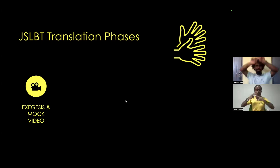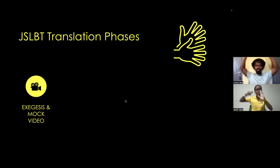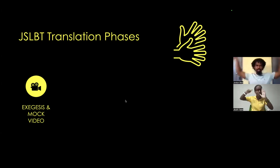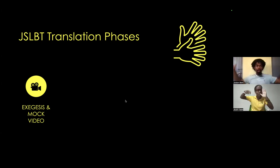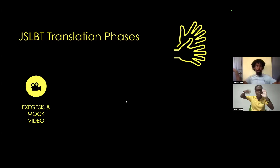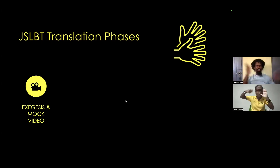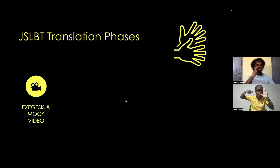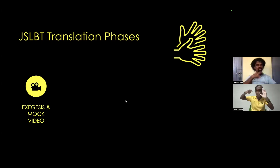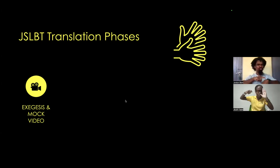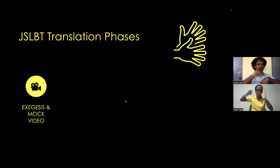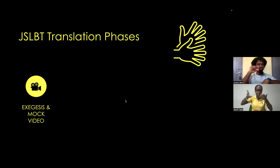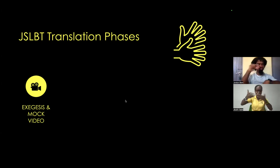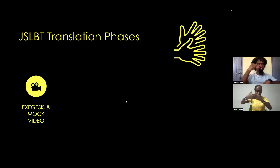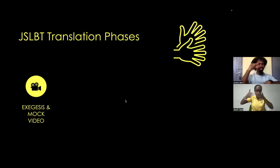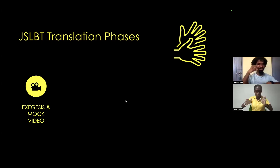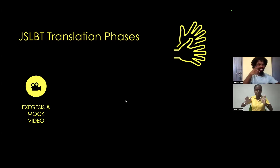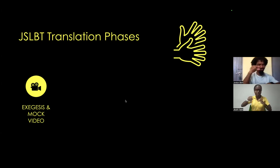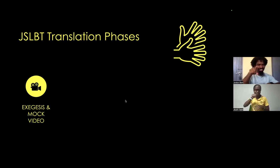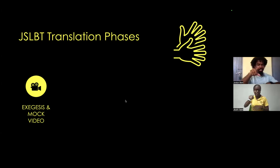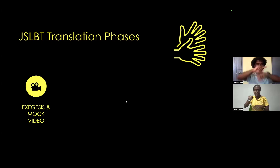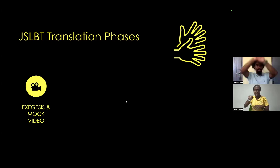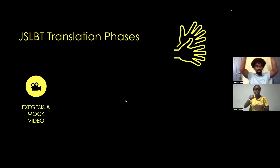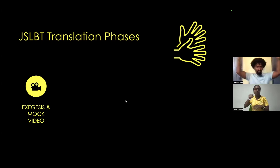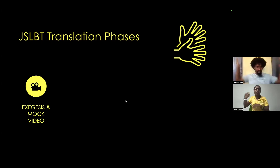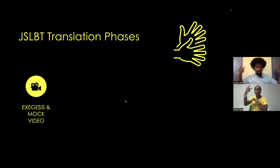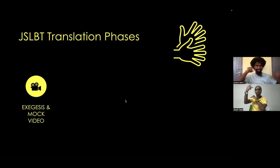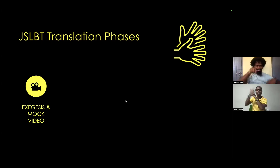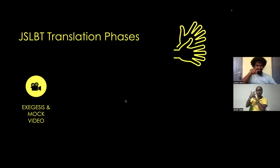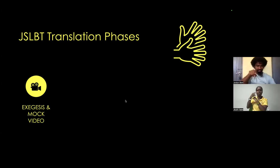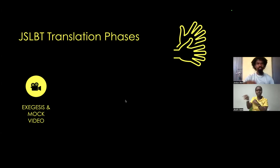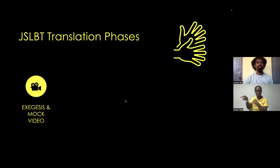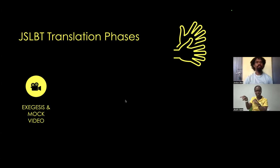we have the green screen for filming in the filming room.